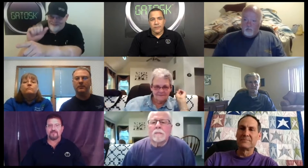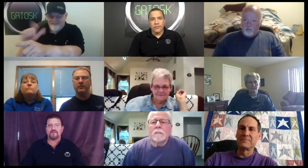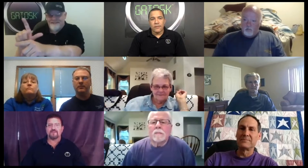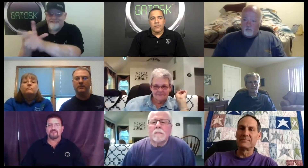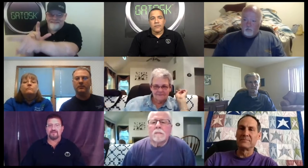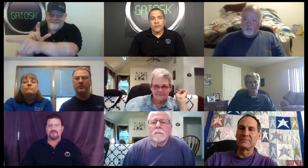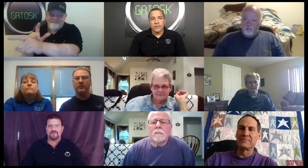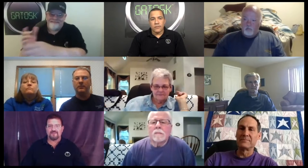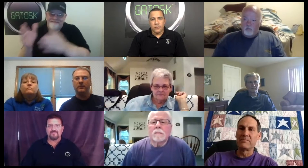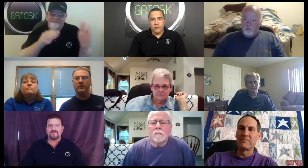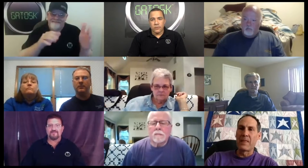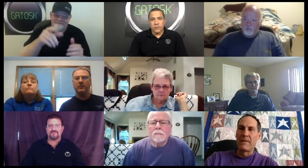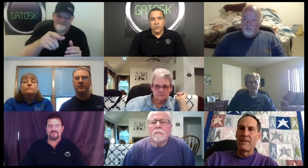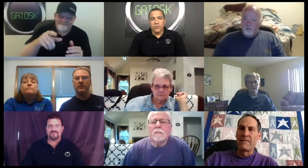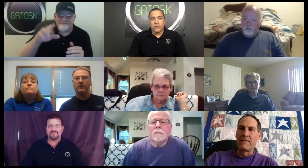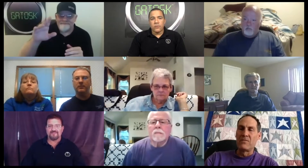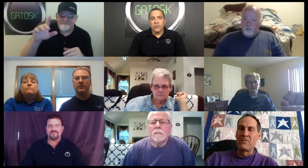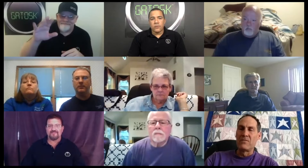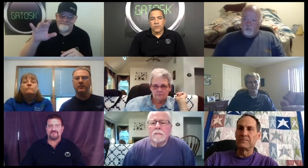Michael, there, and then there's